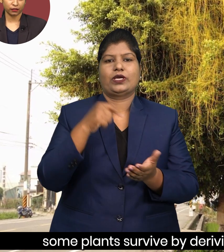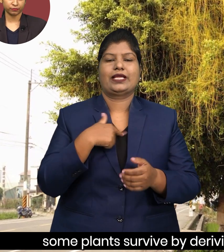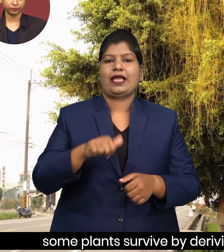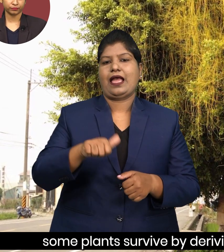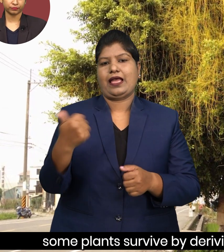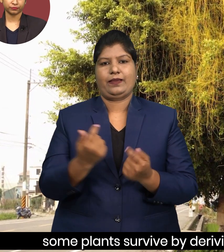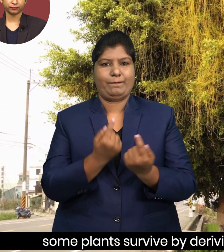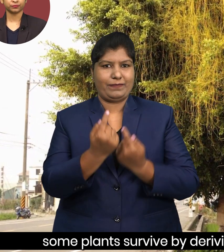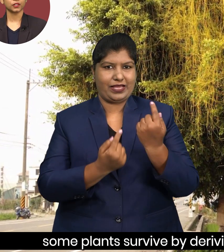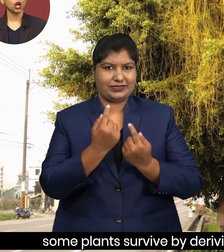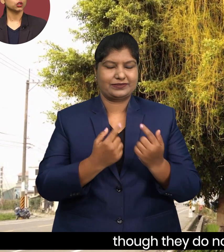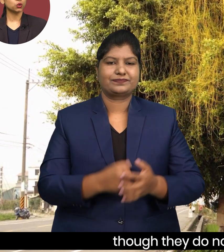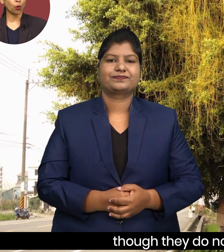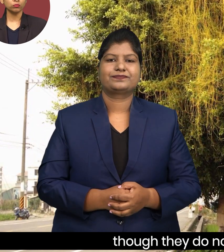plants.